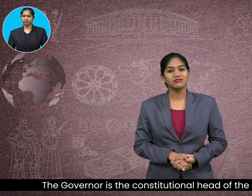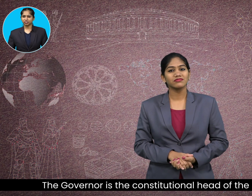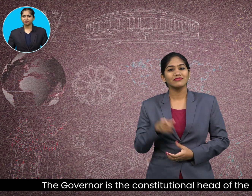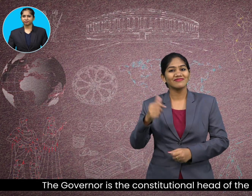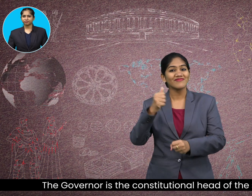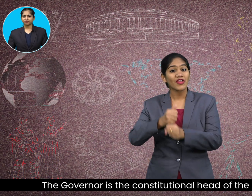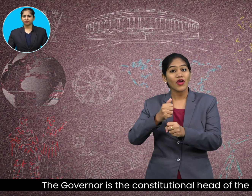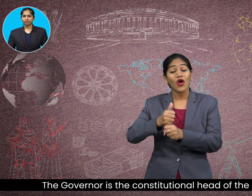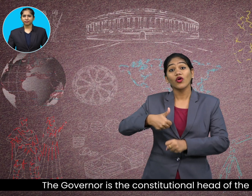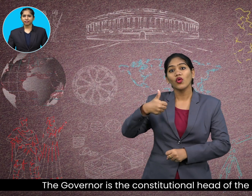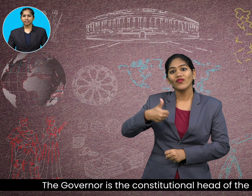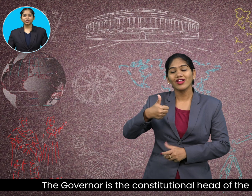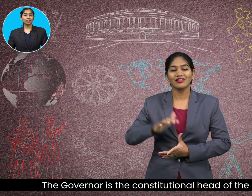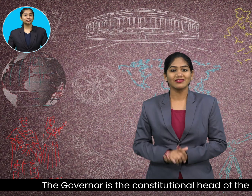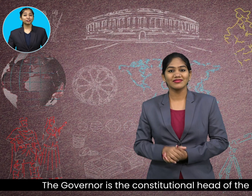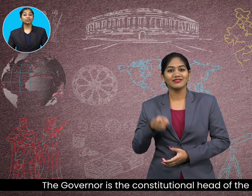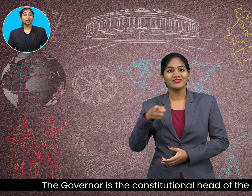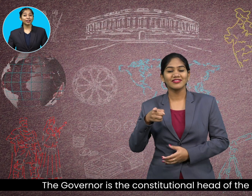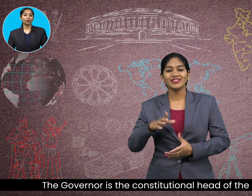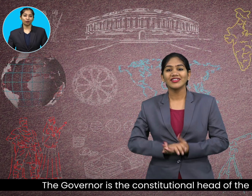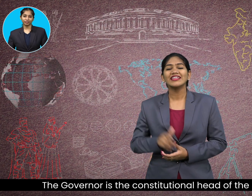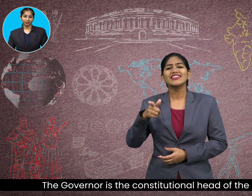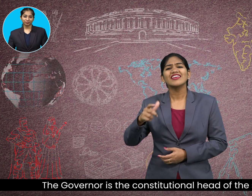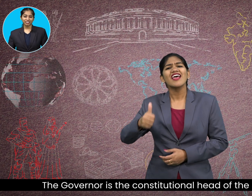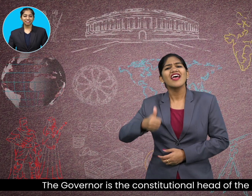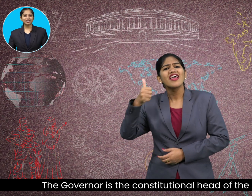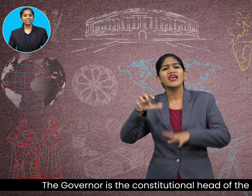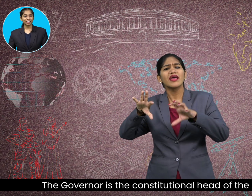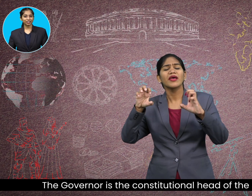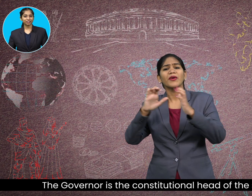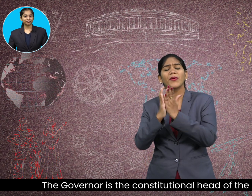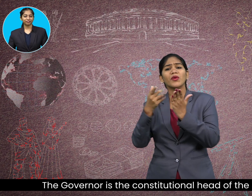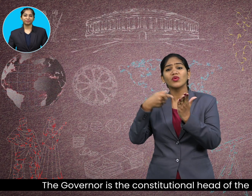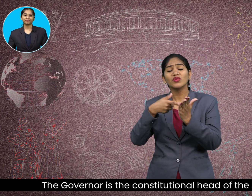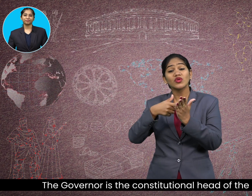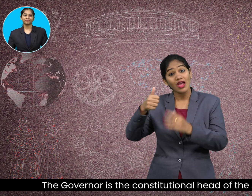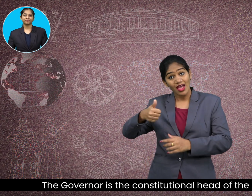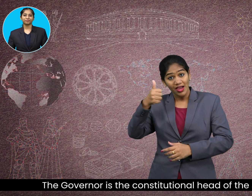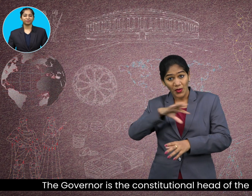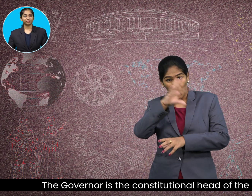The governor is the constitutional head of the state executive.